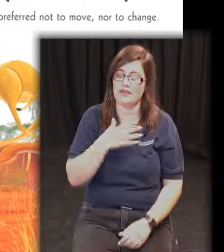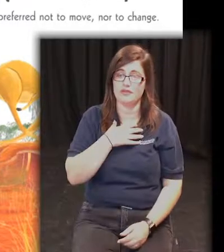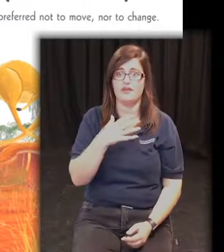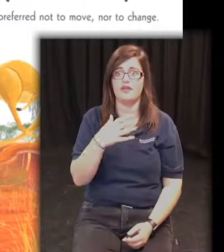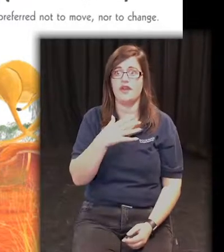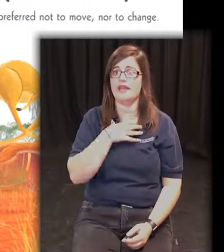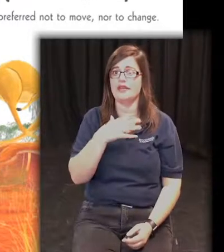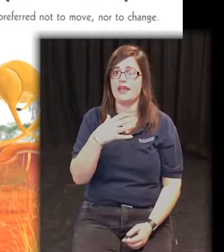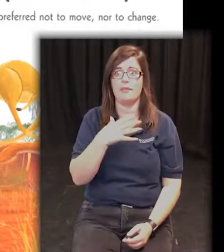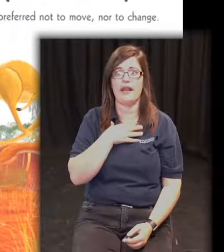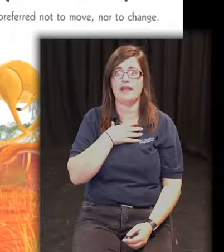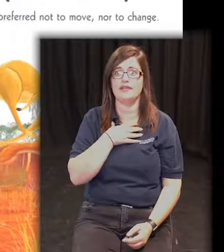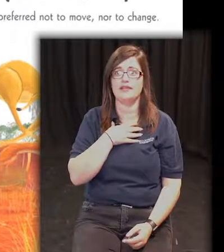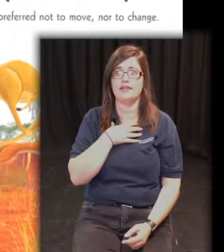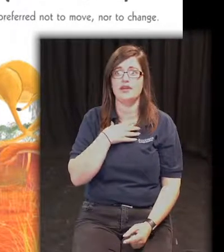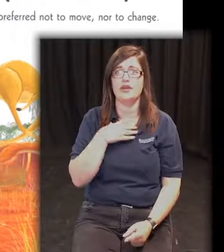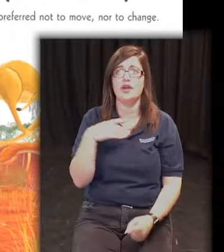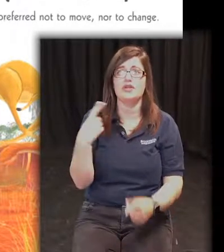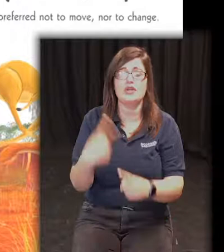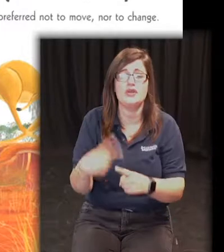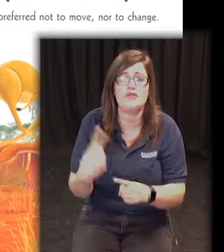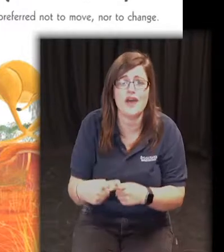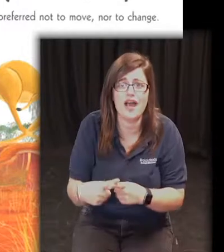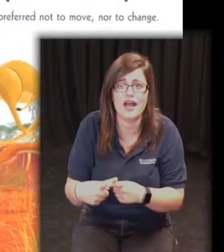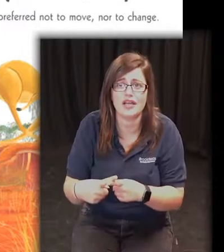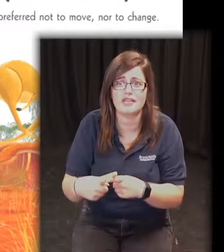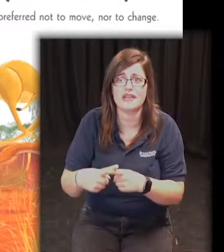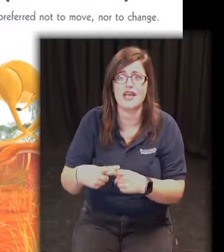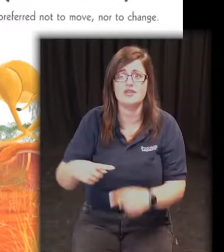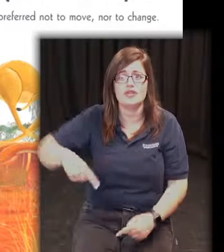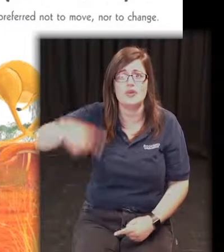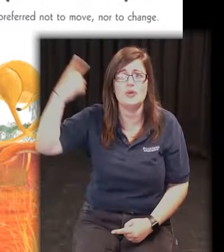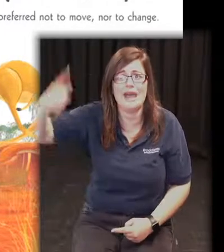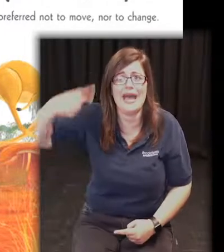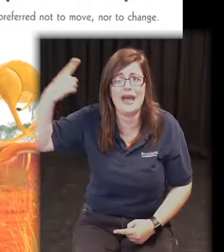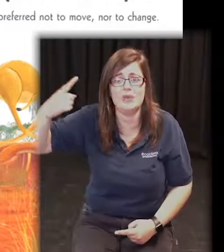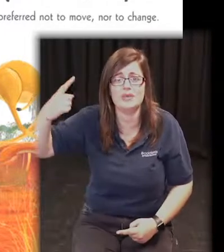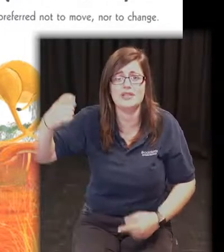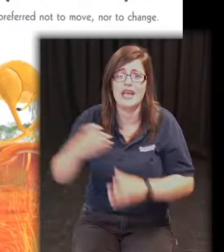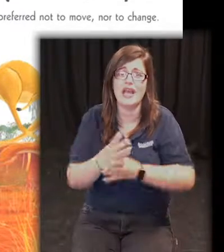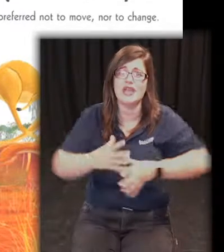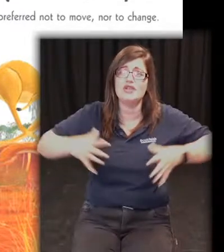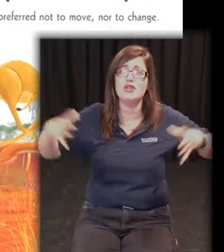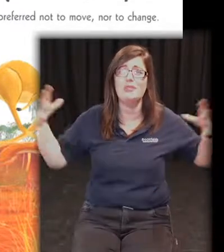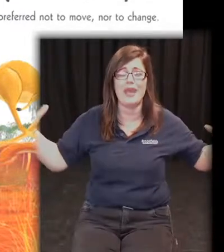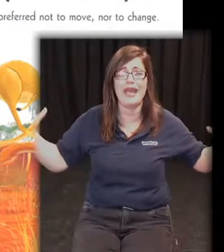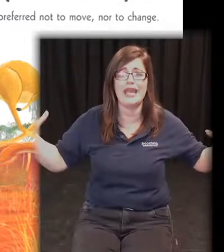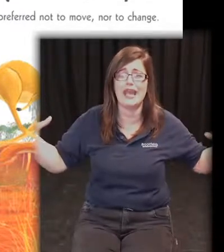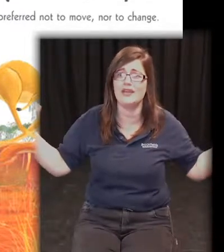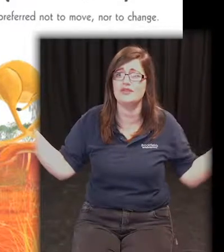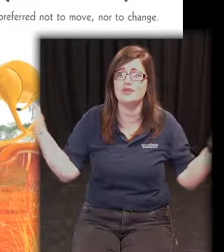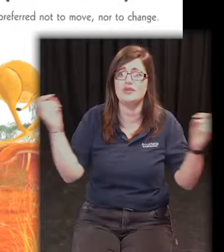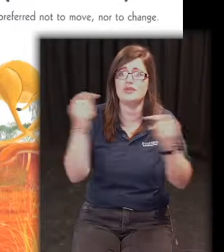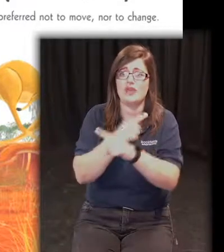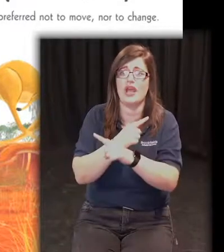a frightening place. Too fast, and too loud, and too big, and too